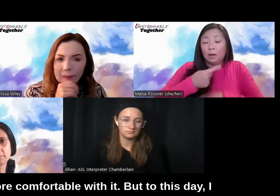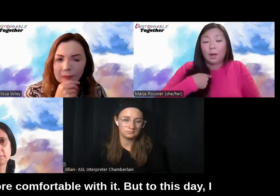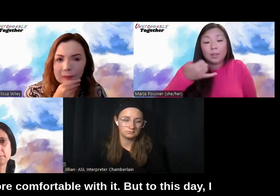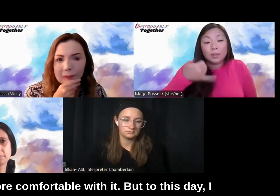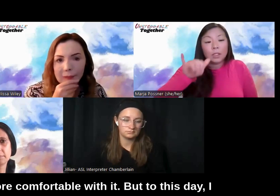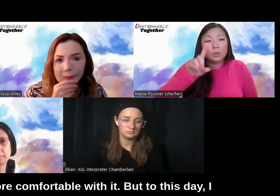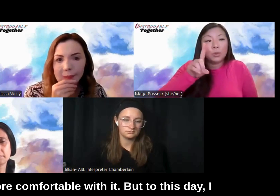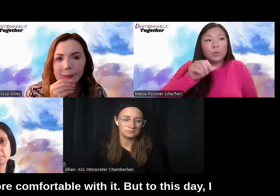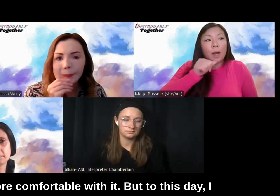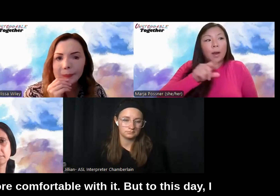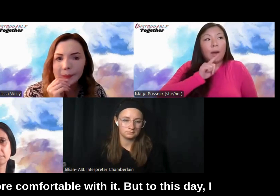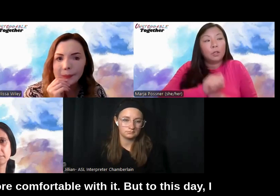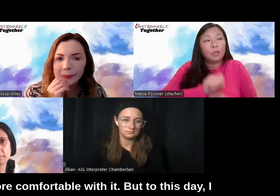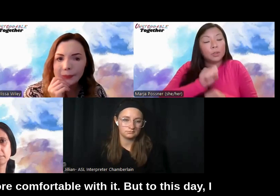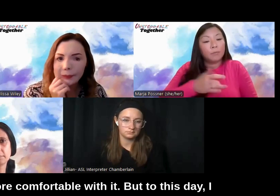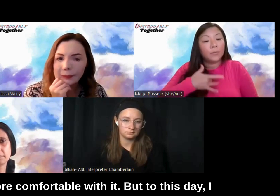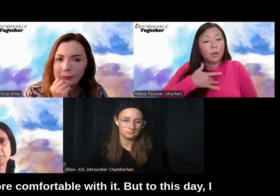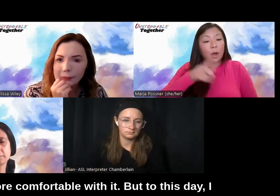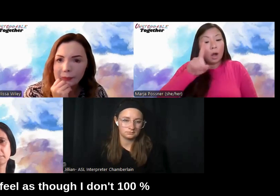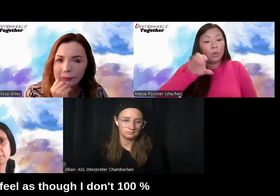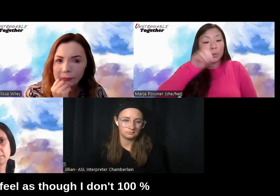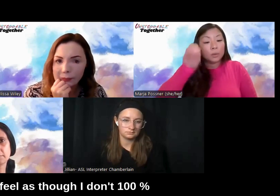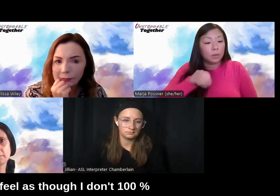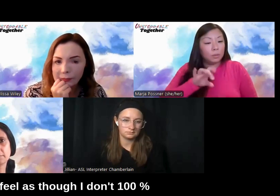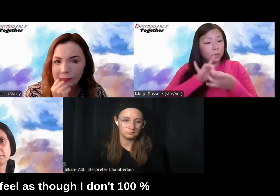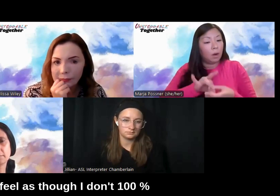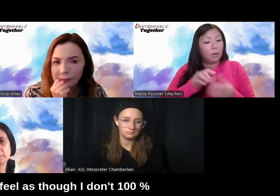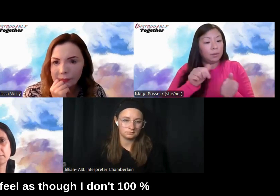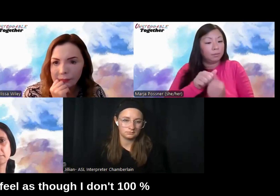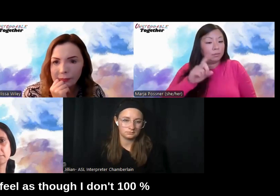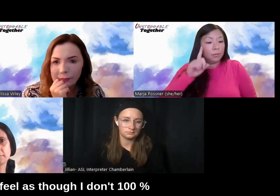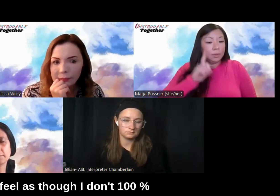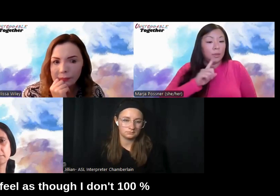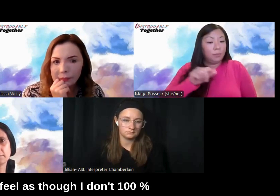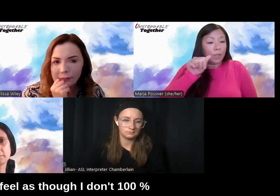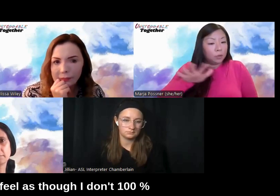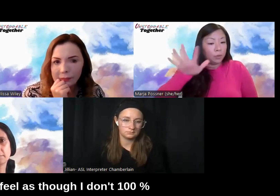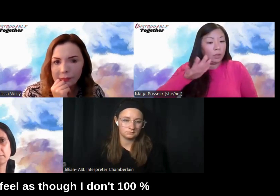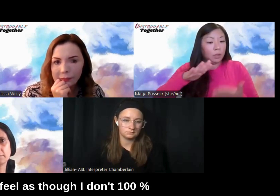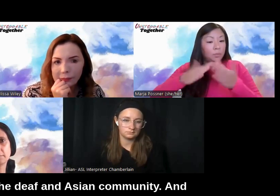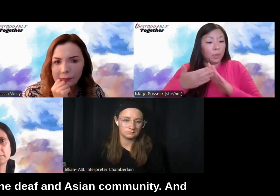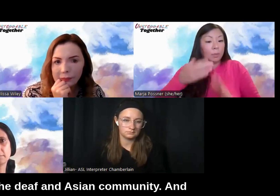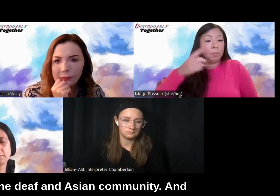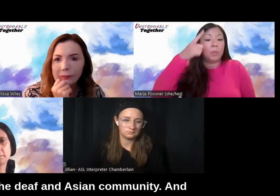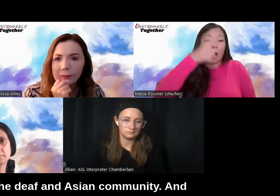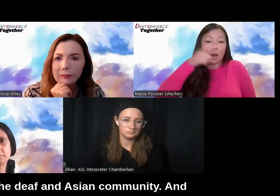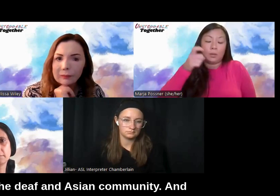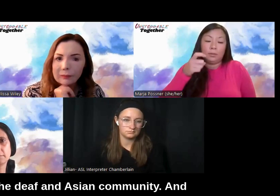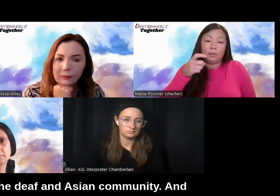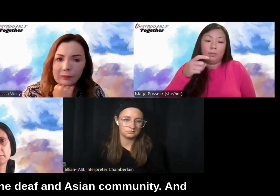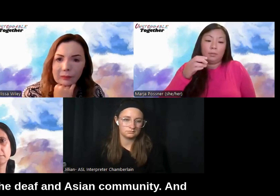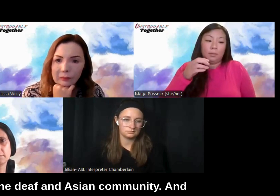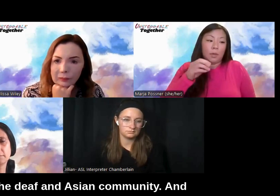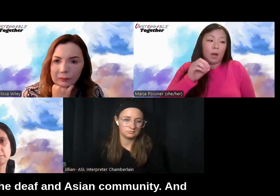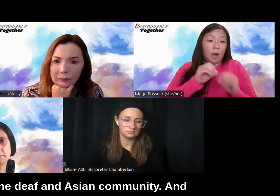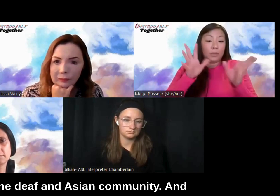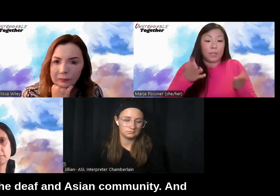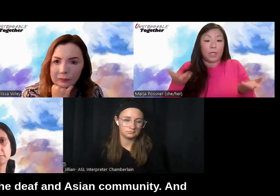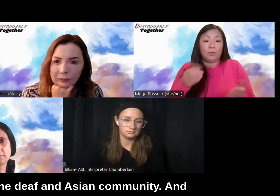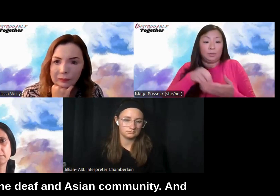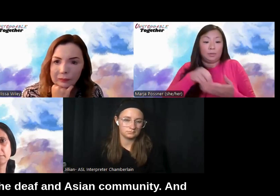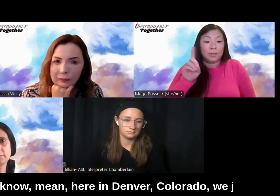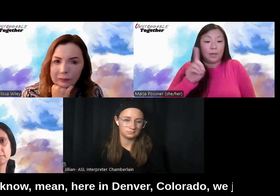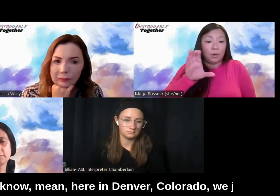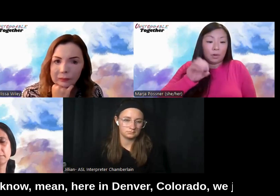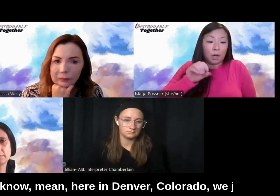things and become more comfortable with it. But to this day, I still feel as though I don't 100% belong to the deaf and Asian